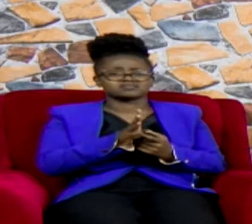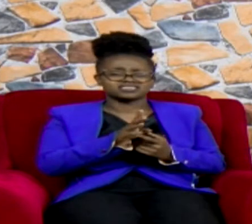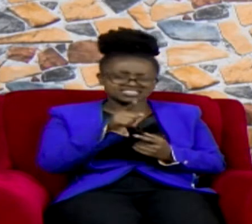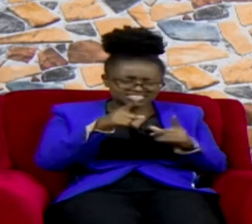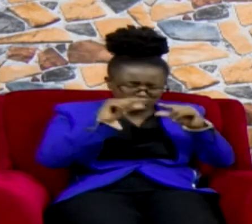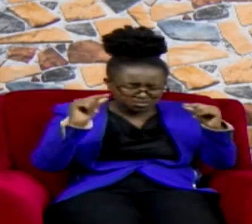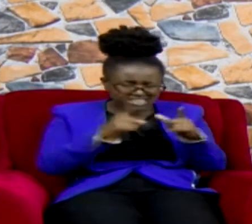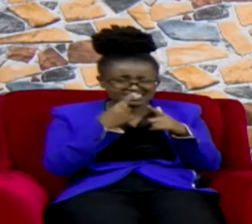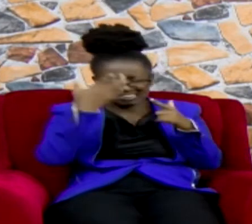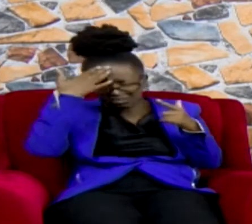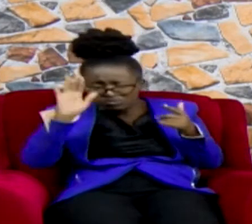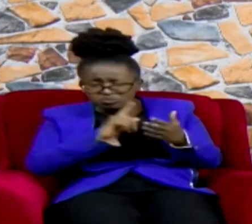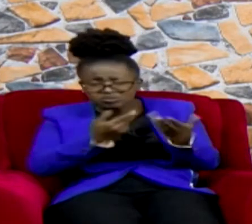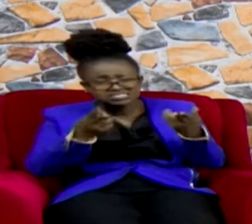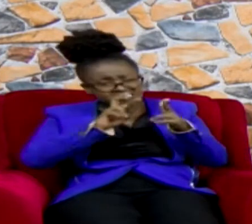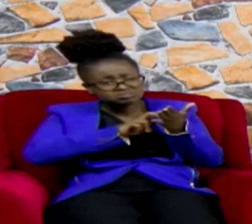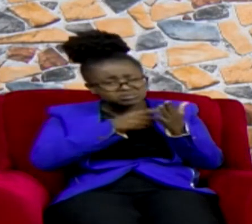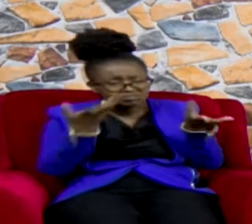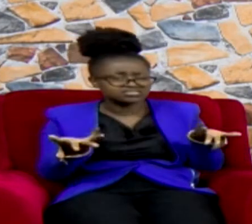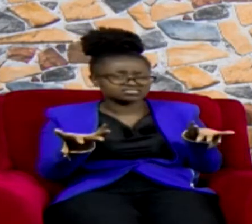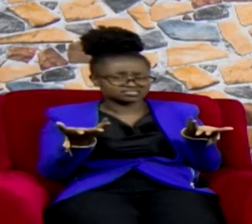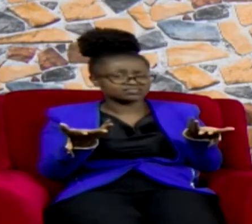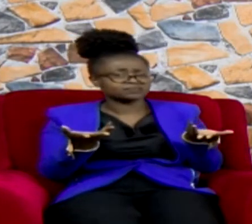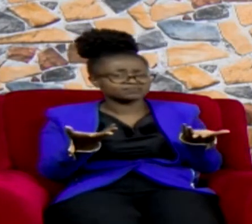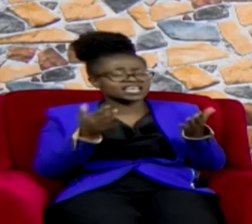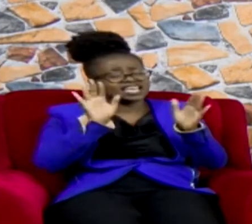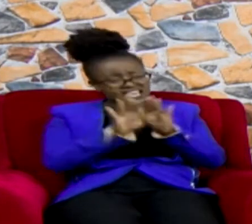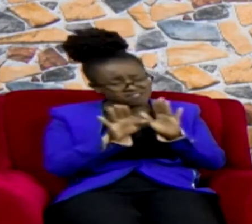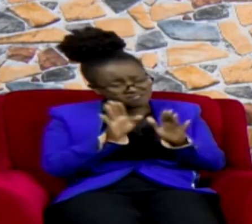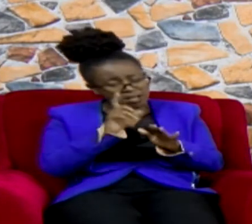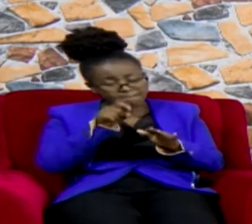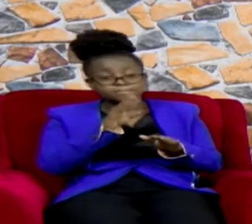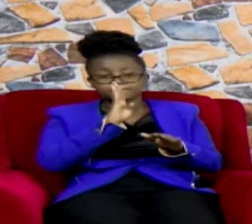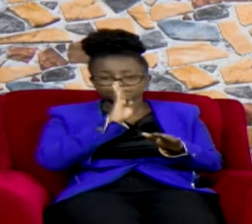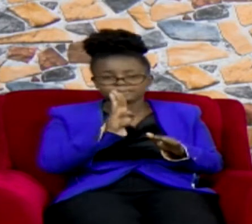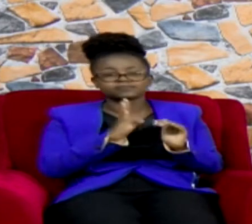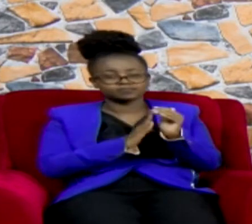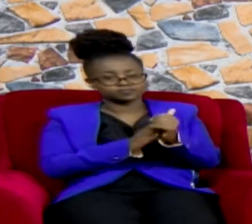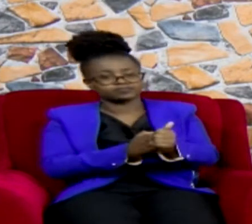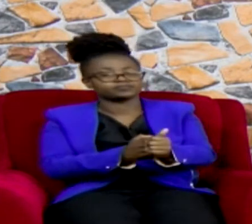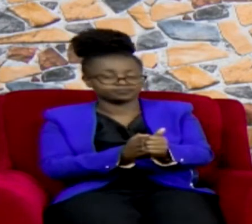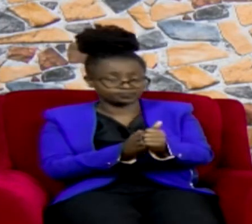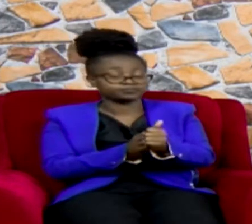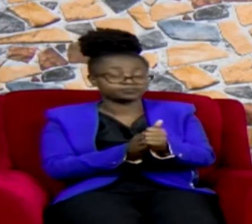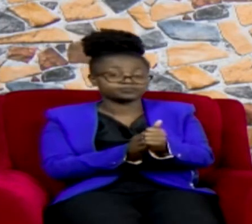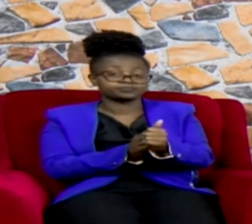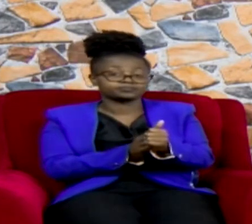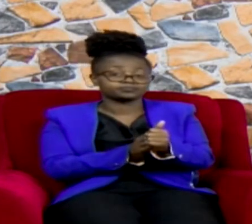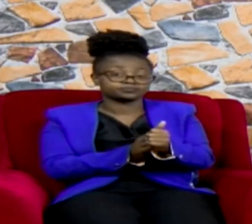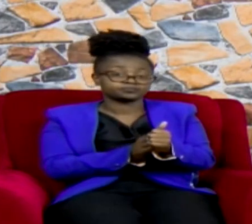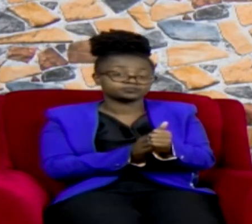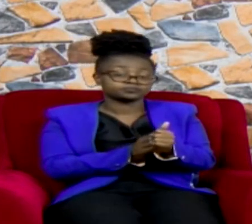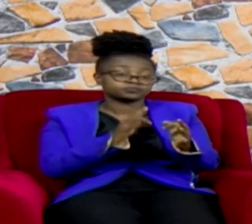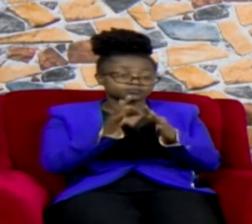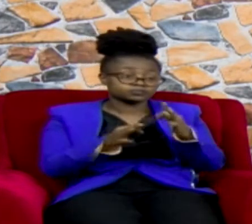word is all about. Yes. So that means everything has to be guided. A conversation, when you're teaching them, it has to be a guided conversation. Yes.